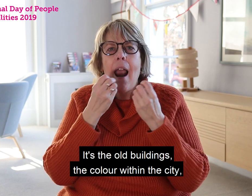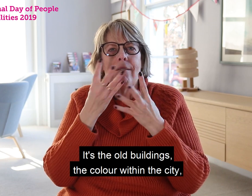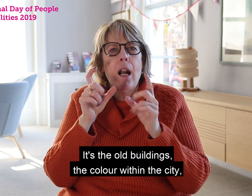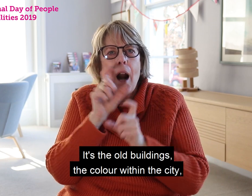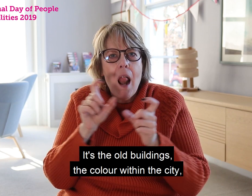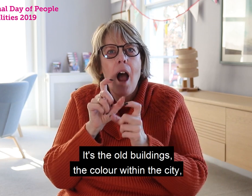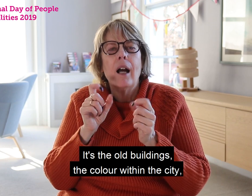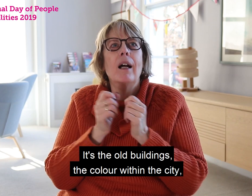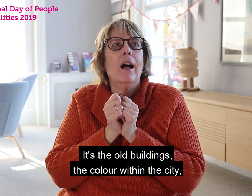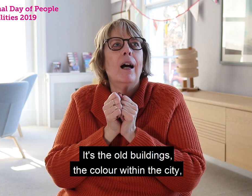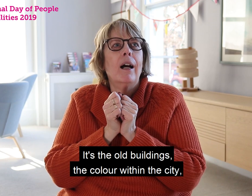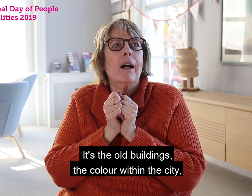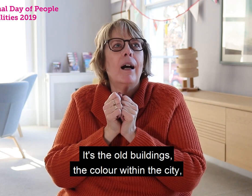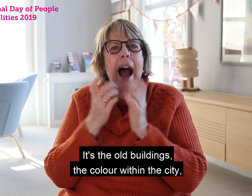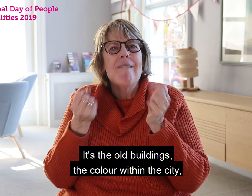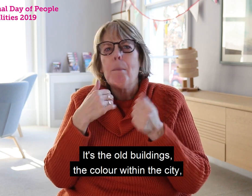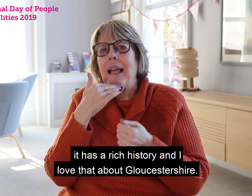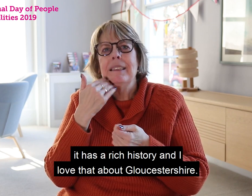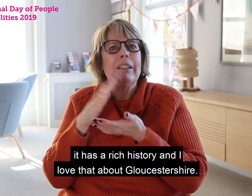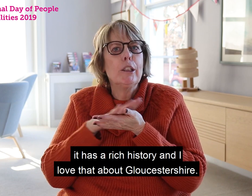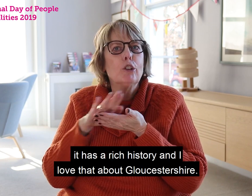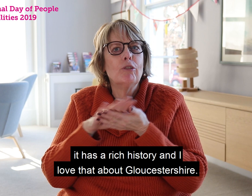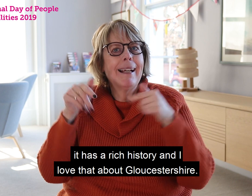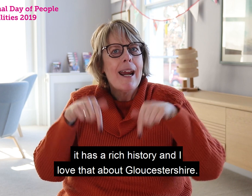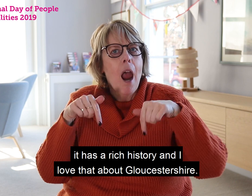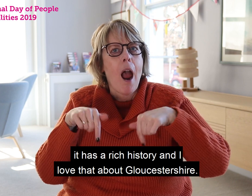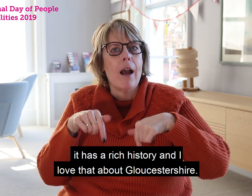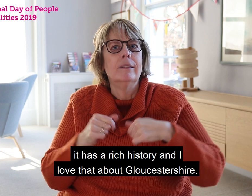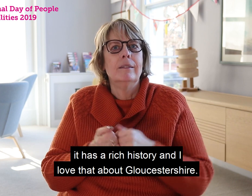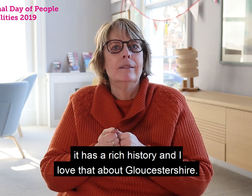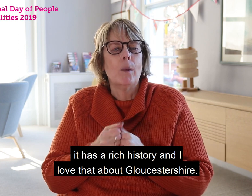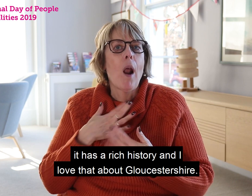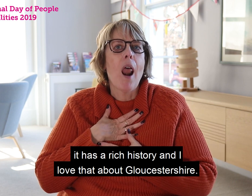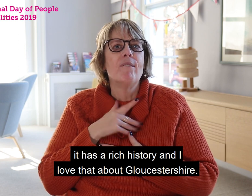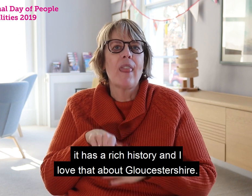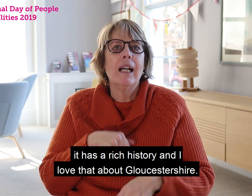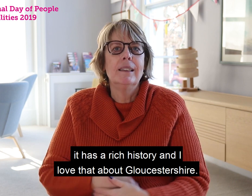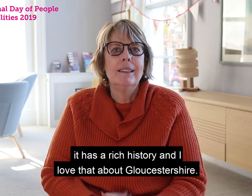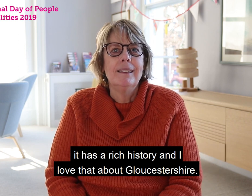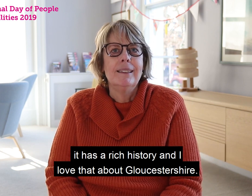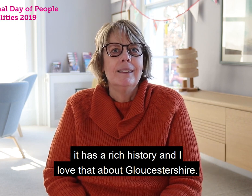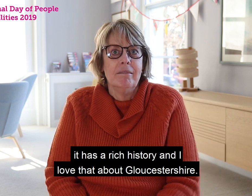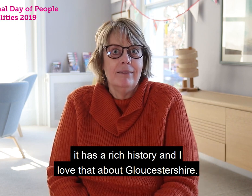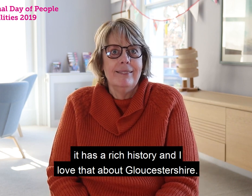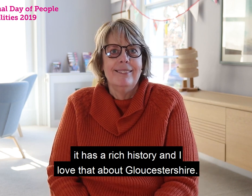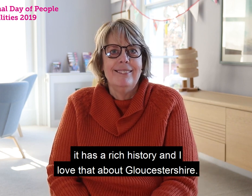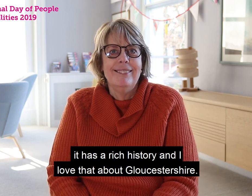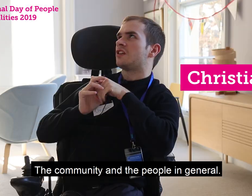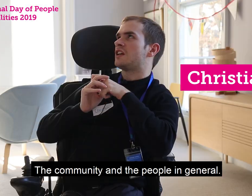the colour within the city, it has a rich history and I love that about Gloucestershire. The